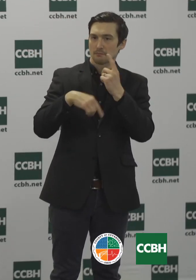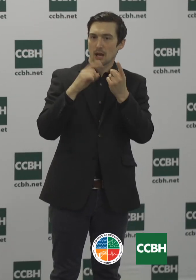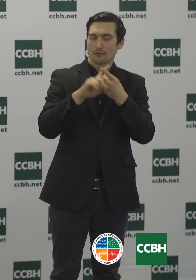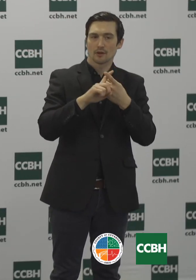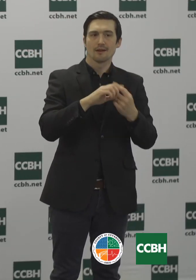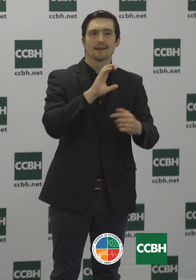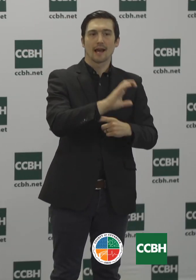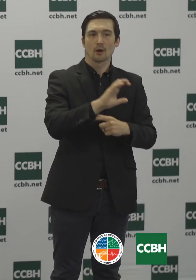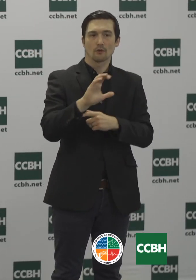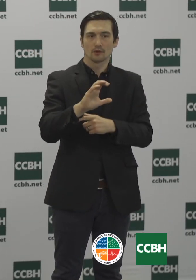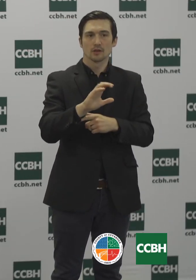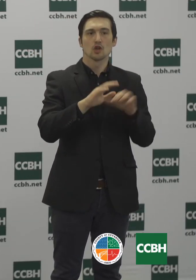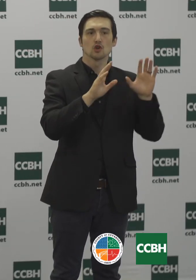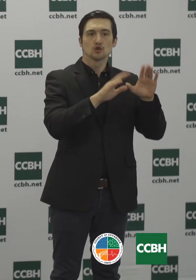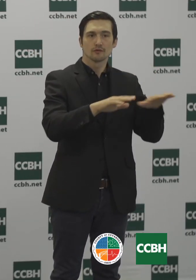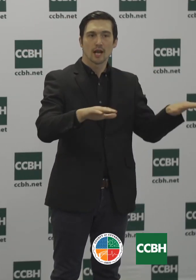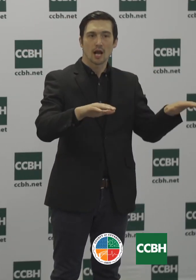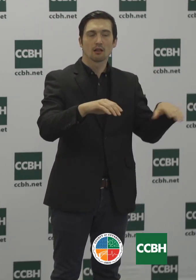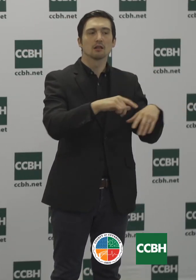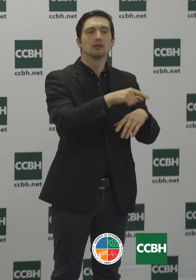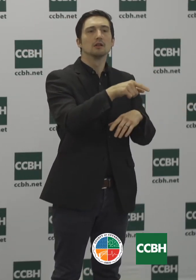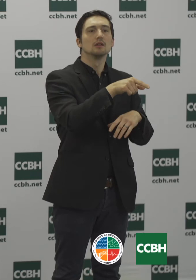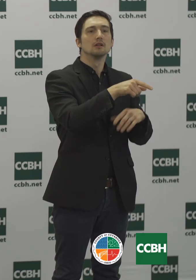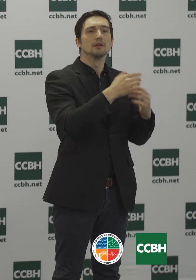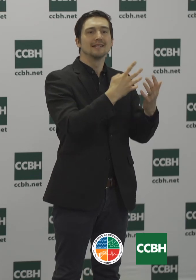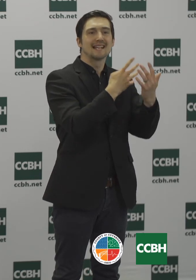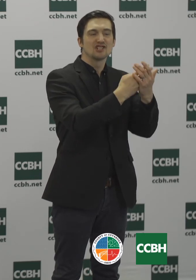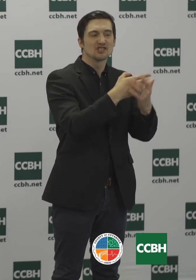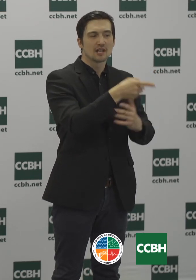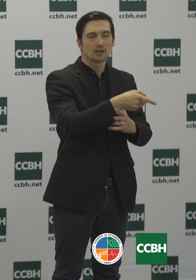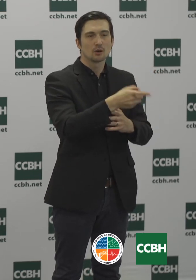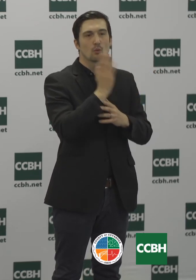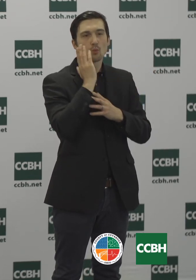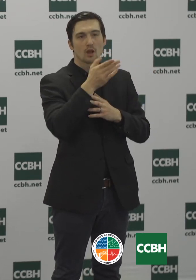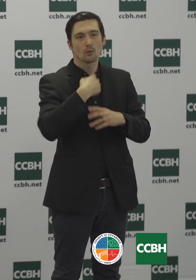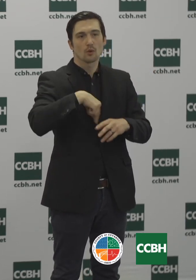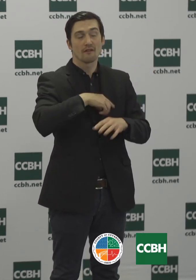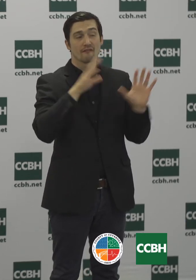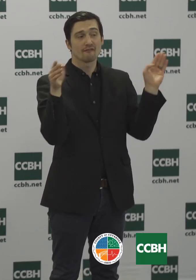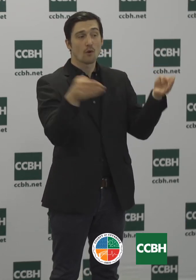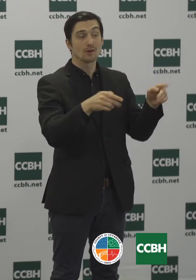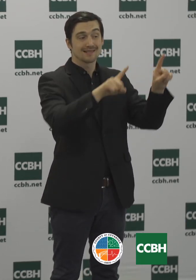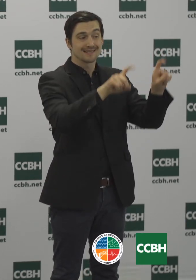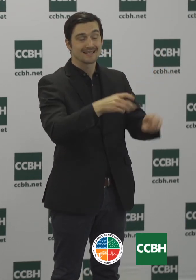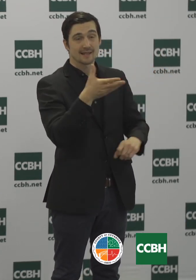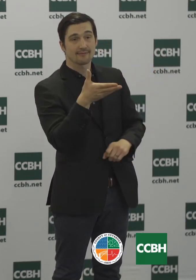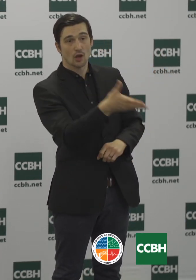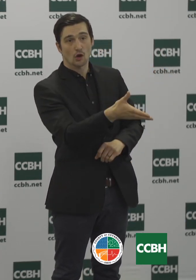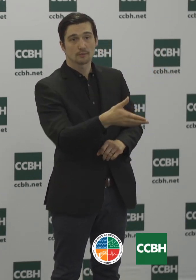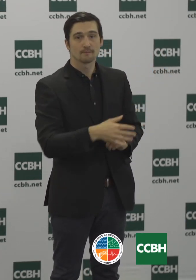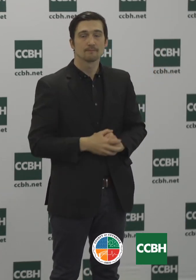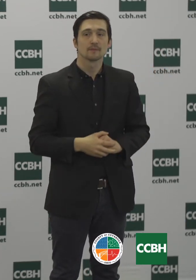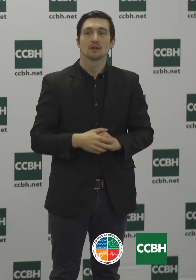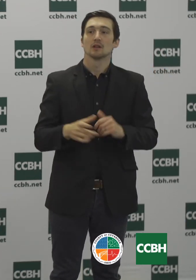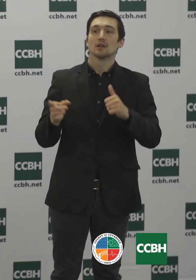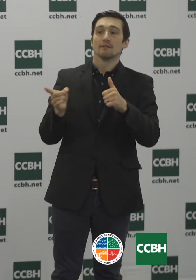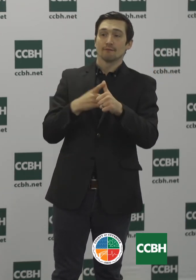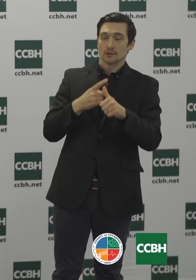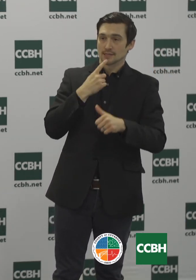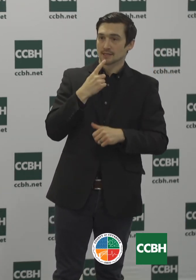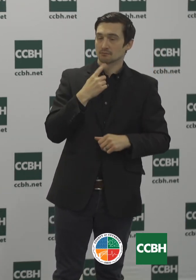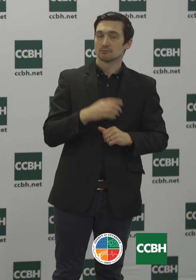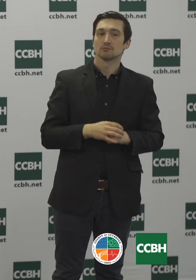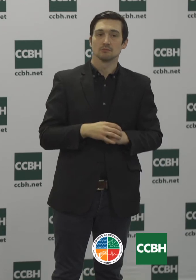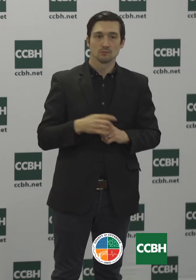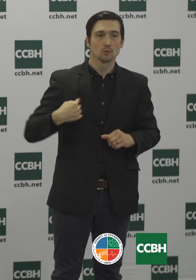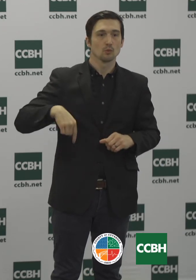Cuyahoga County Juvenile Detention Center, and will that place be a focus for testing? So I'll first start off by saying we've been working